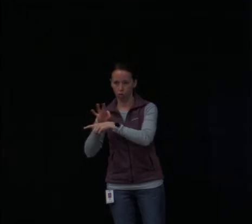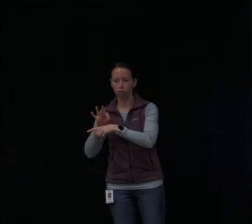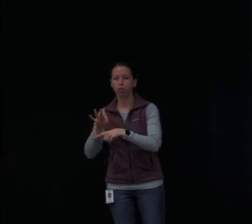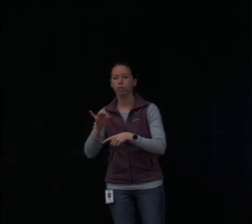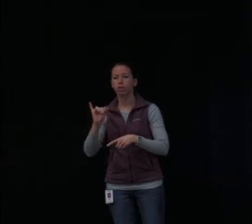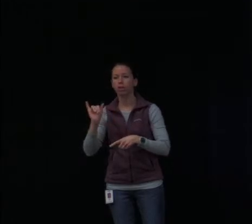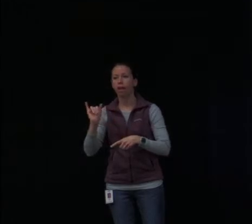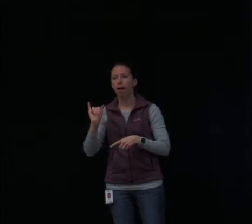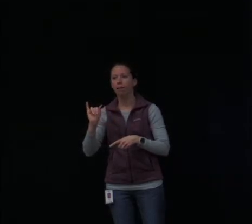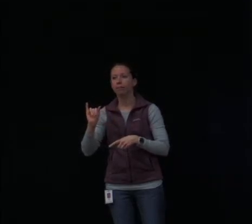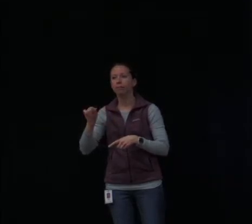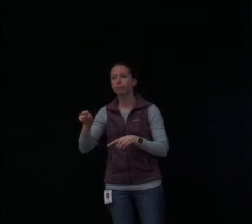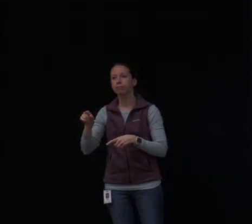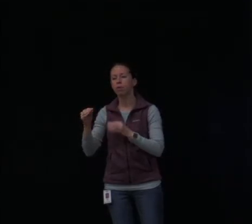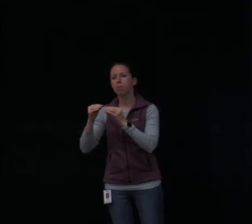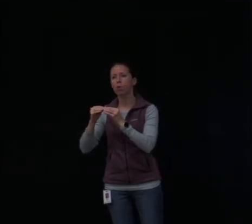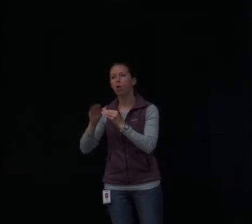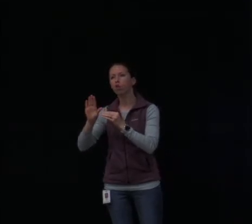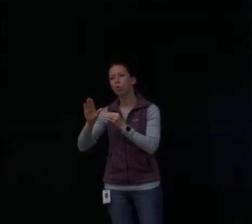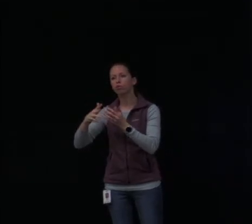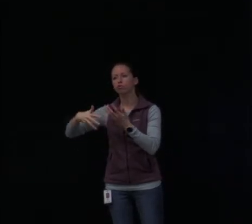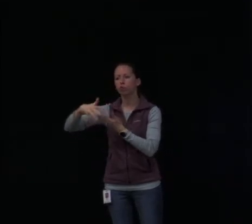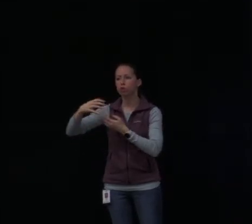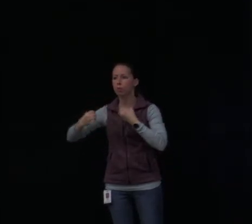like your social emotional goals